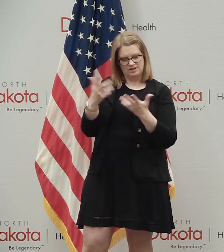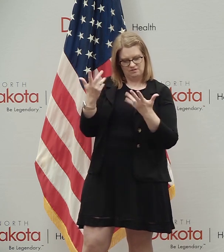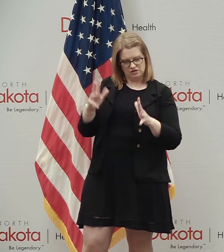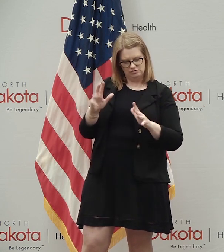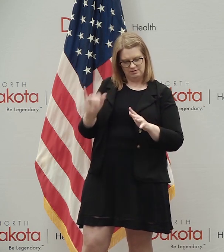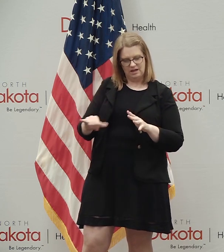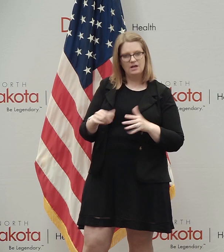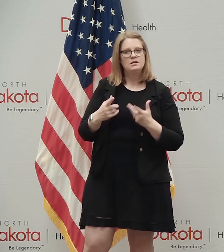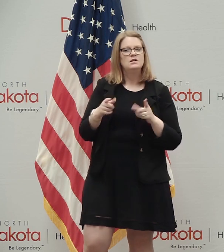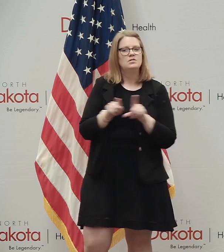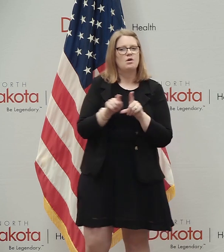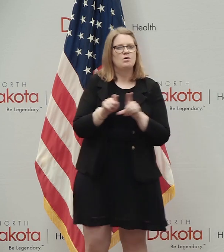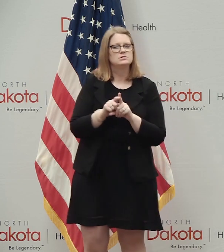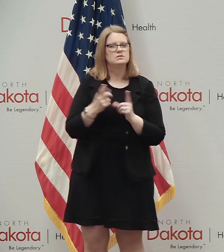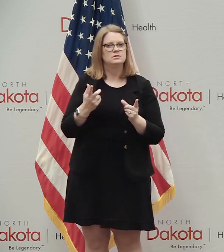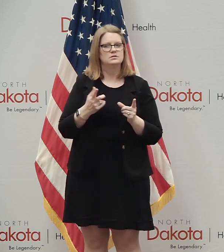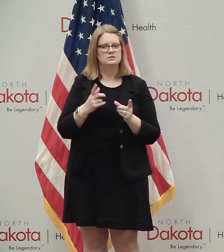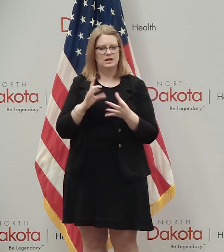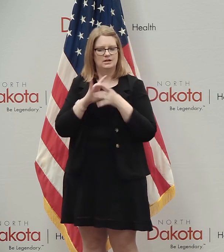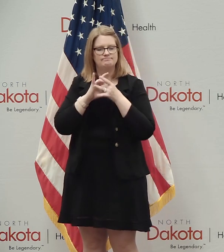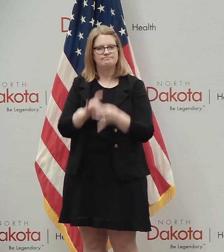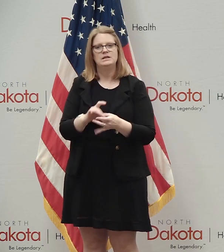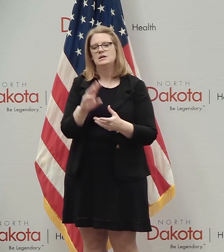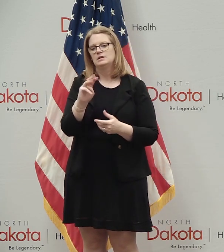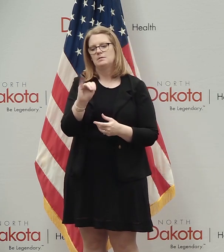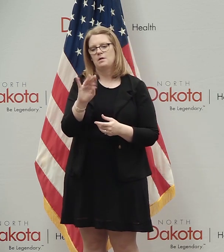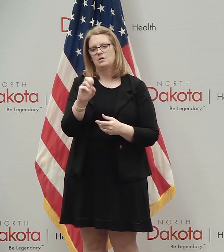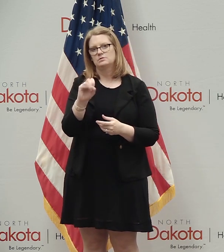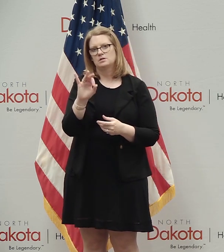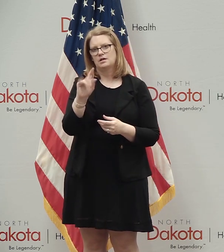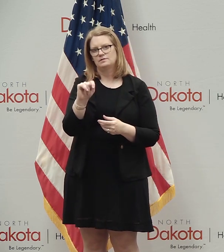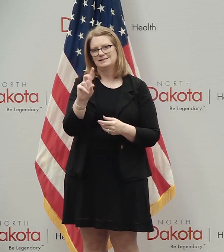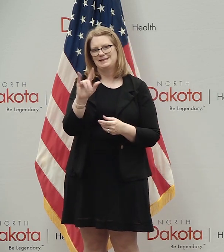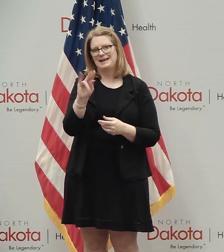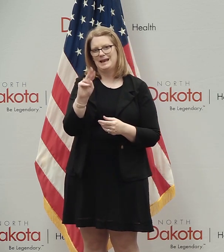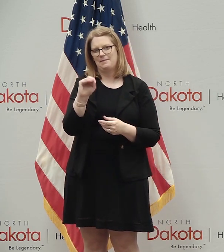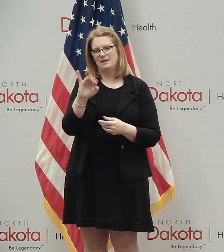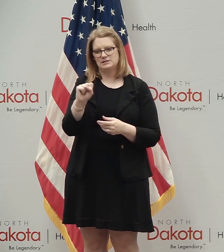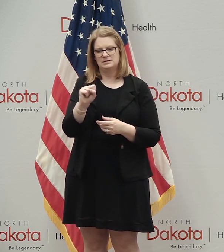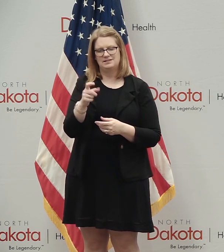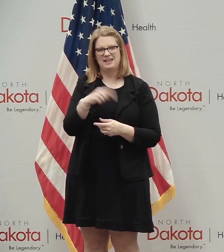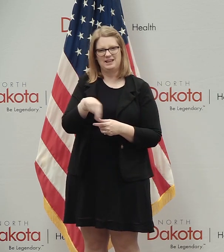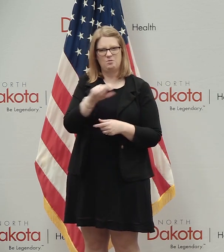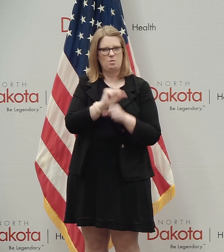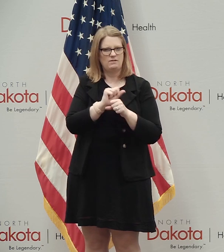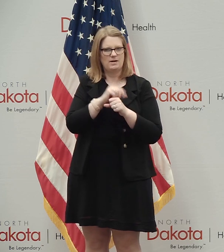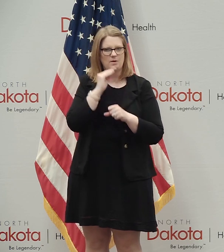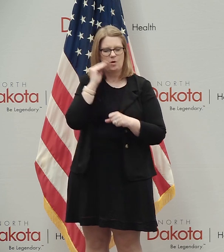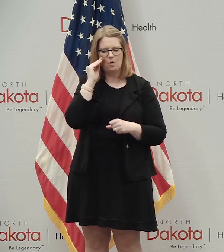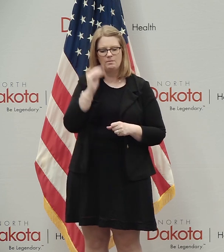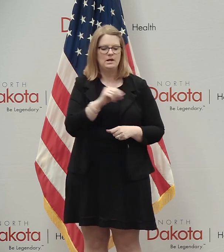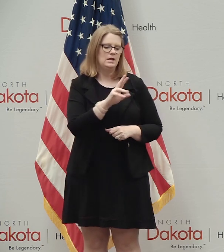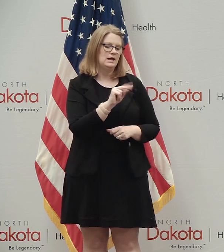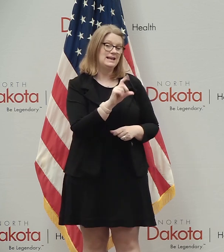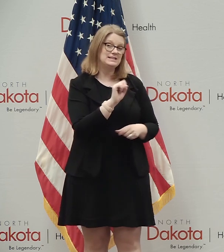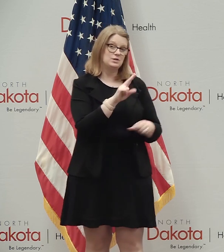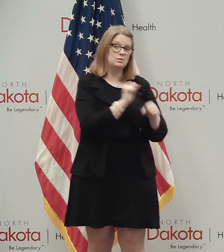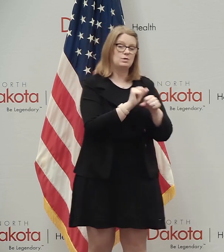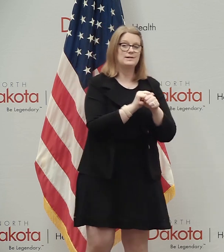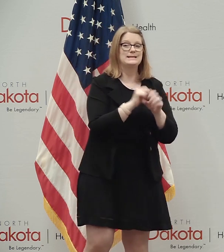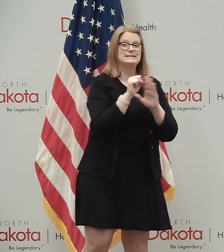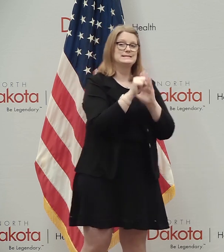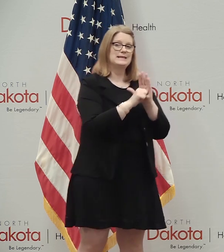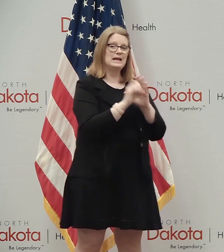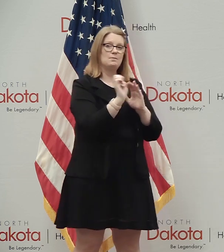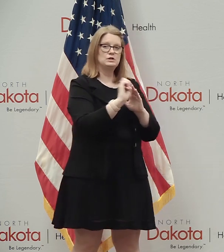do that remotely, tied into that Microsoft Dynamics system. Emergency management students from NDSU are working with our team at the State Emergency